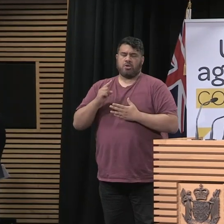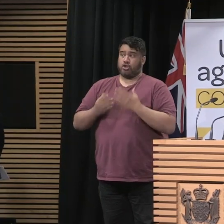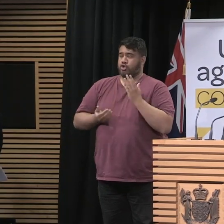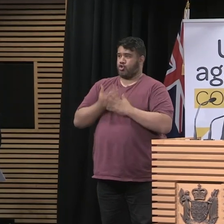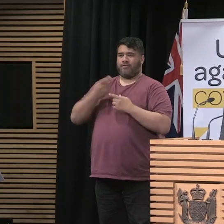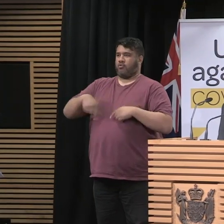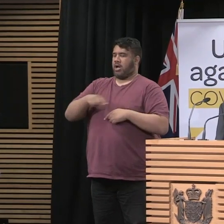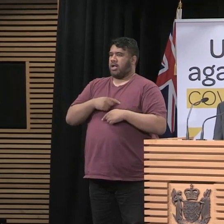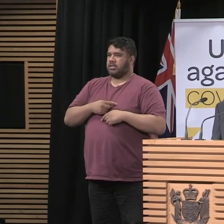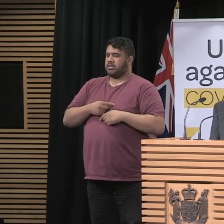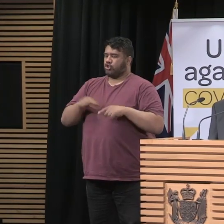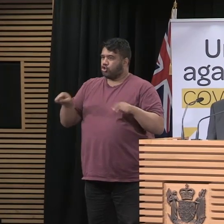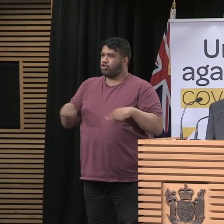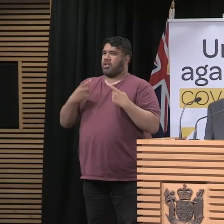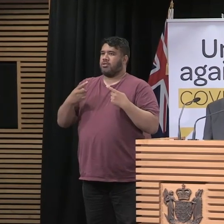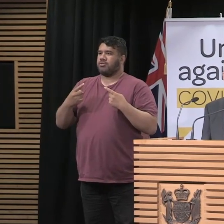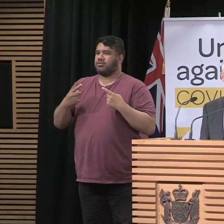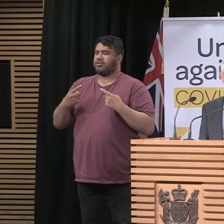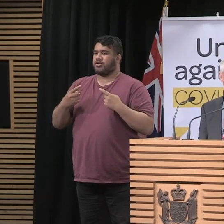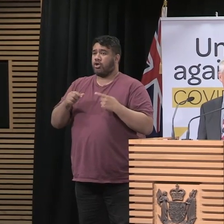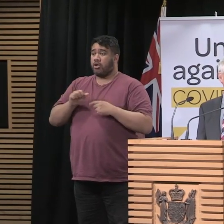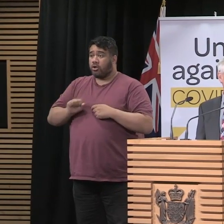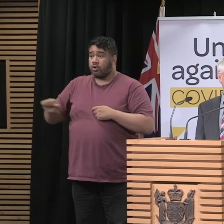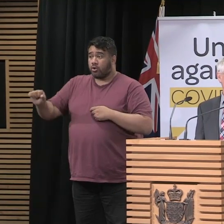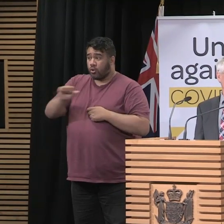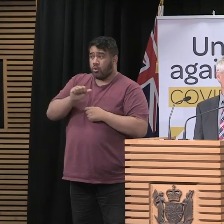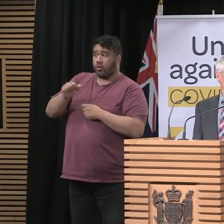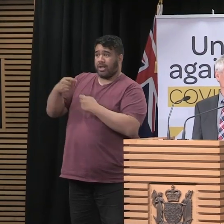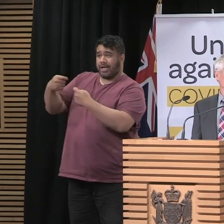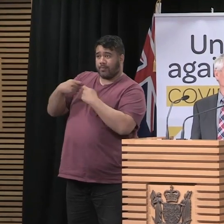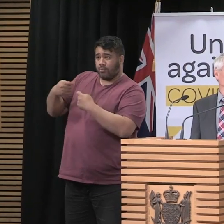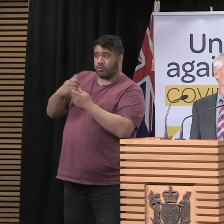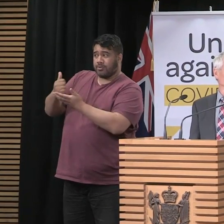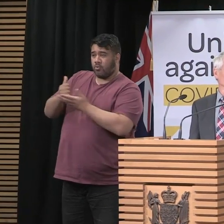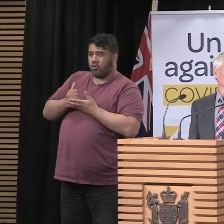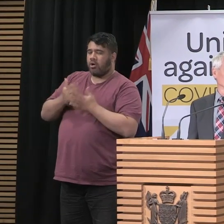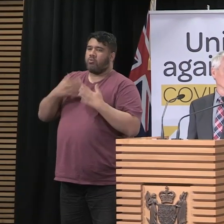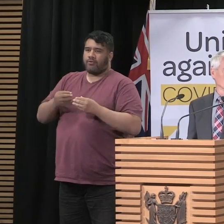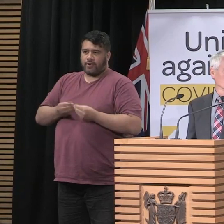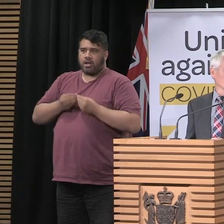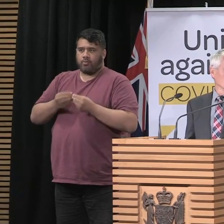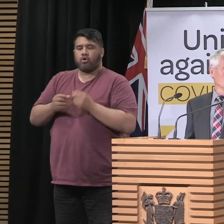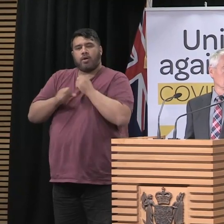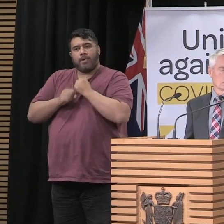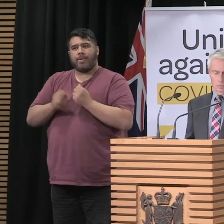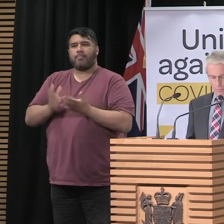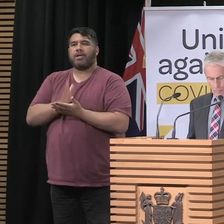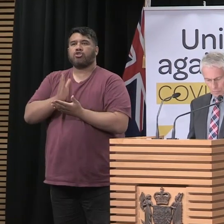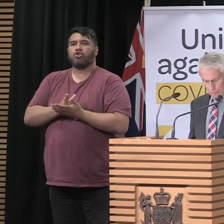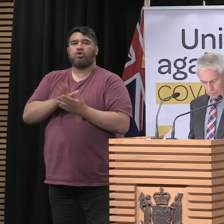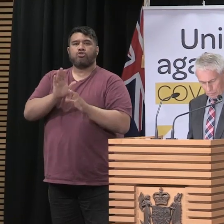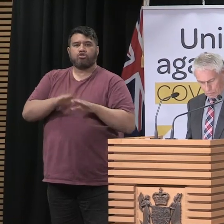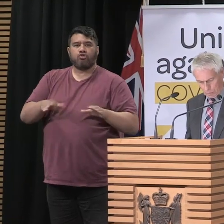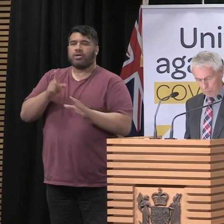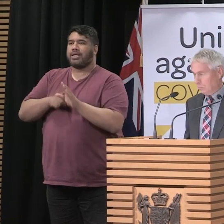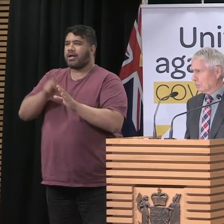us all. Your input and support has been invaluable, as is your commitment to making sure your children and young people are